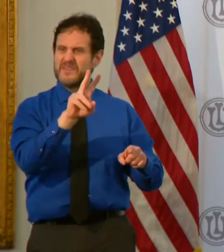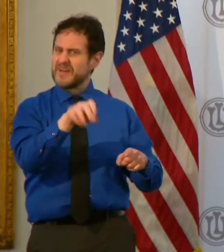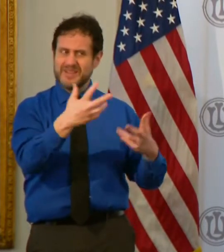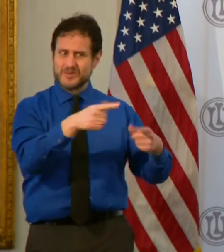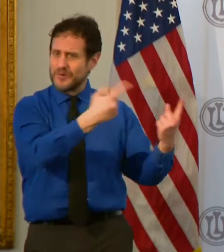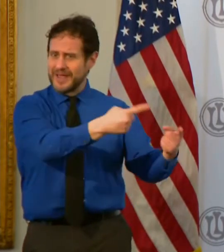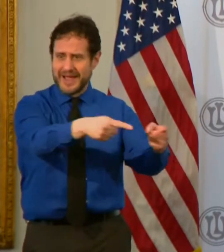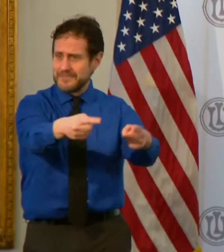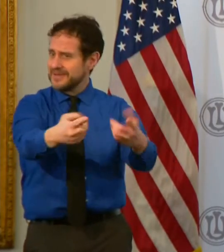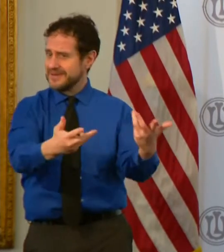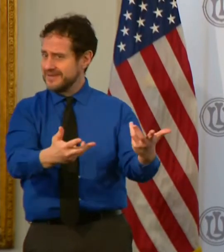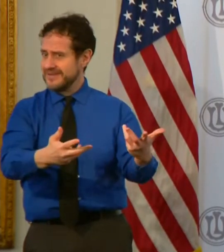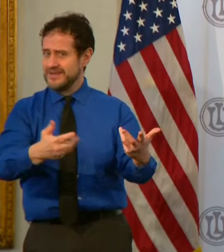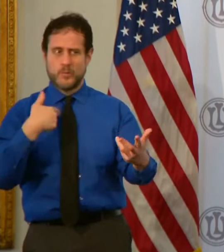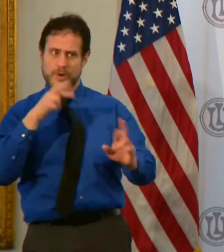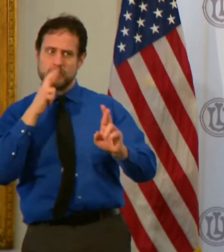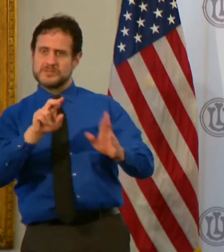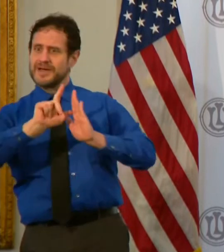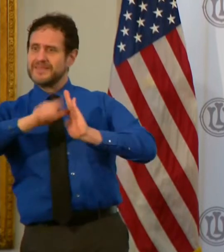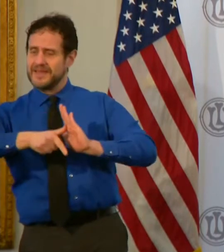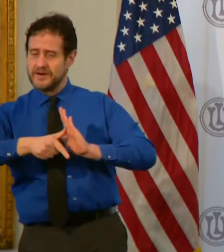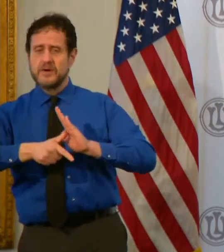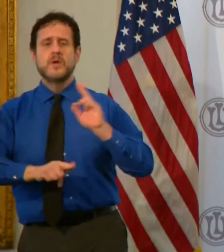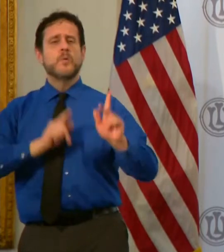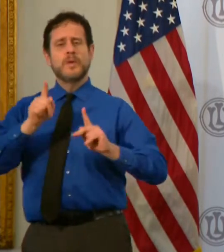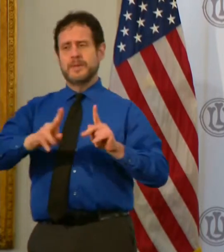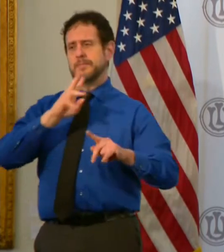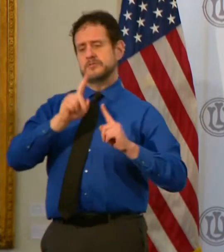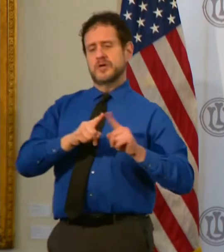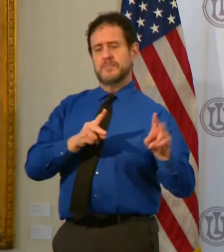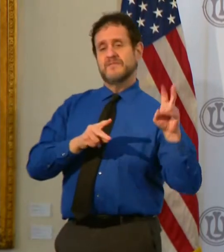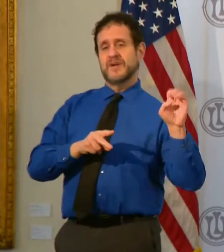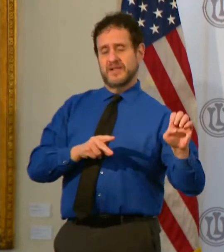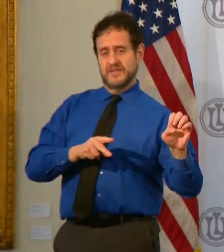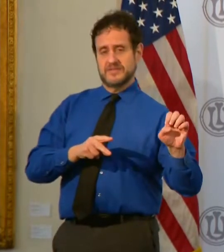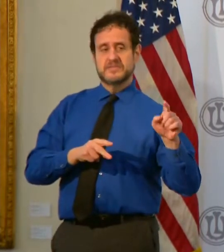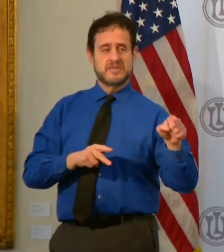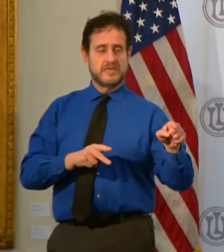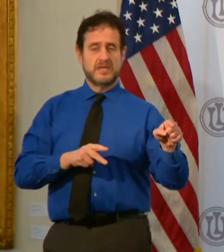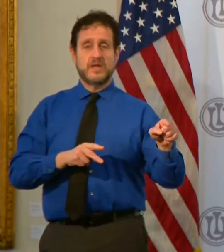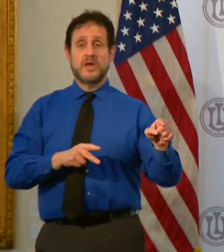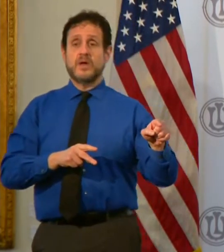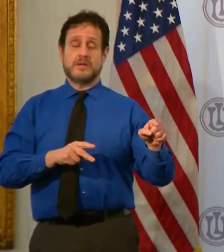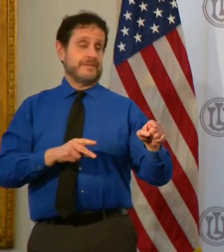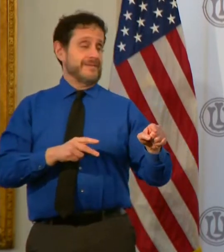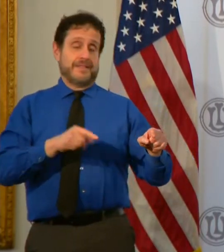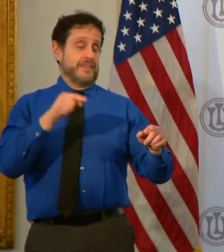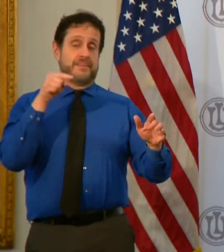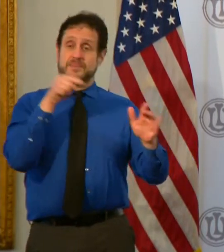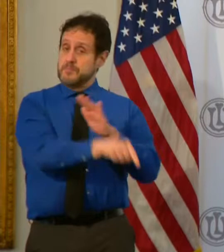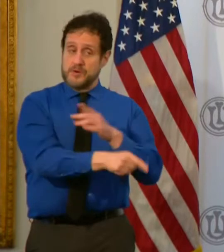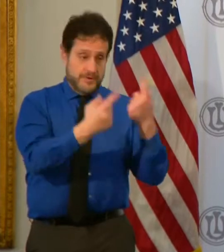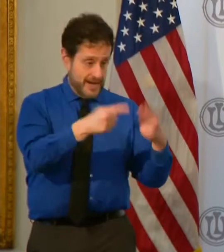statements about violence, we show up after an arrest has been made.